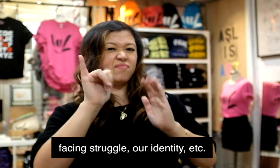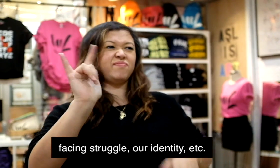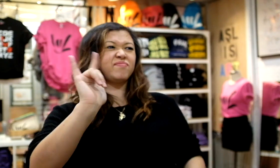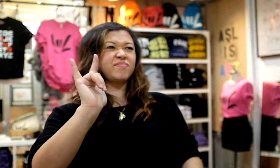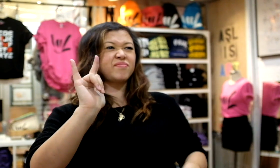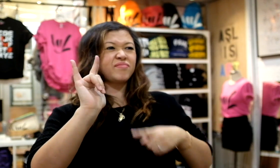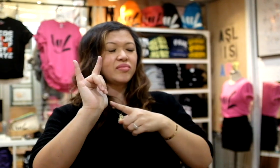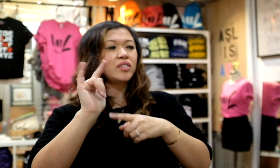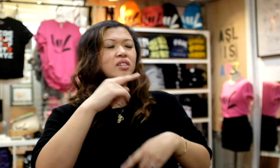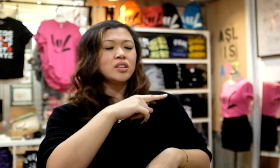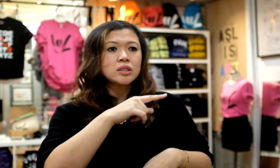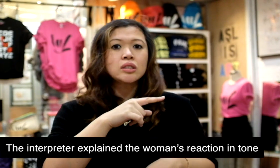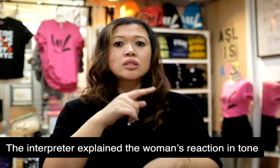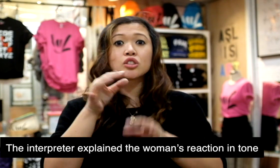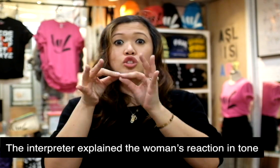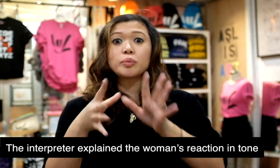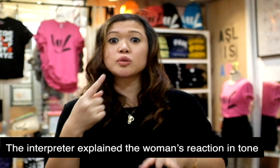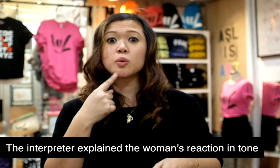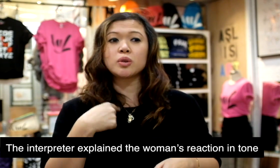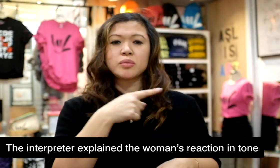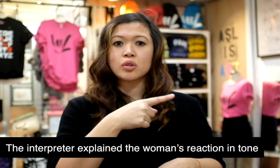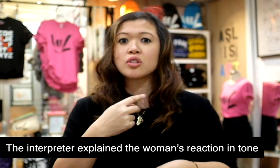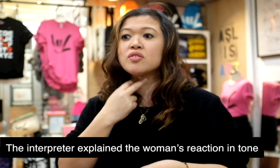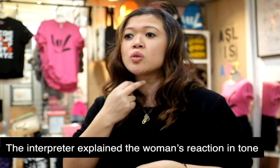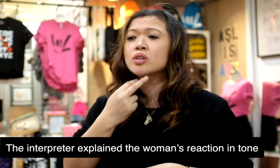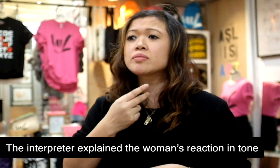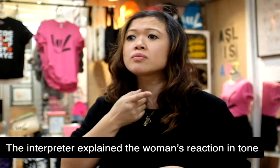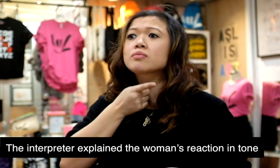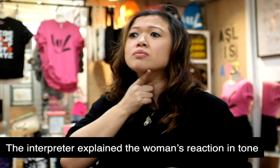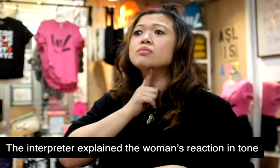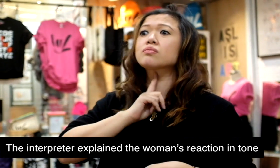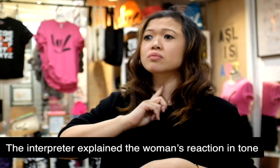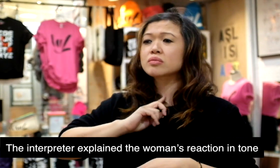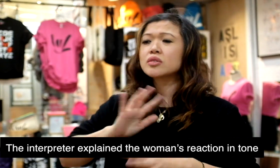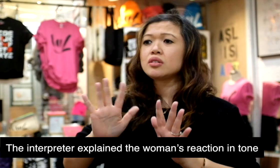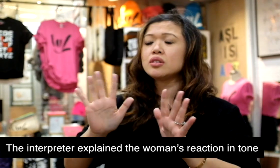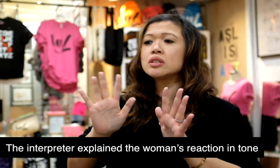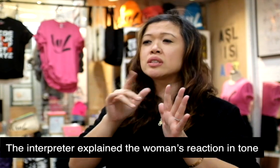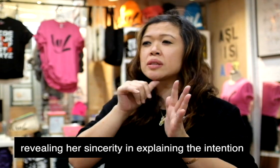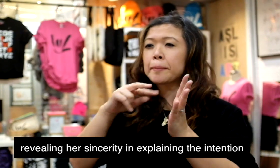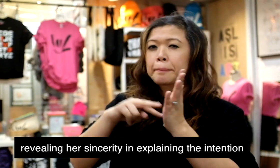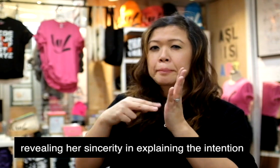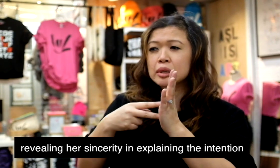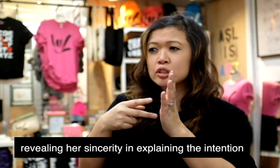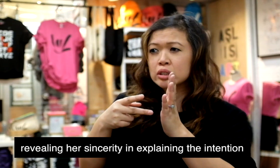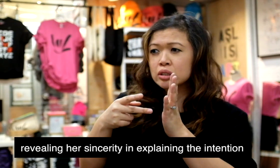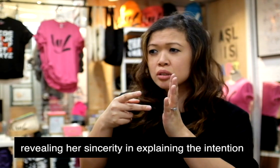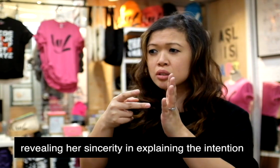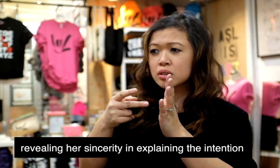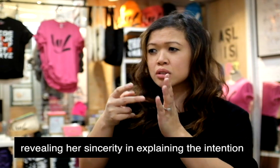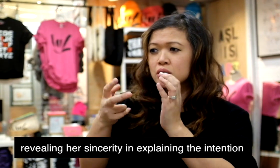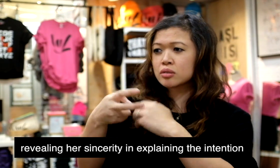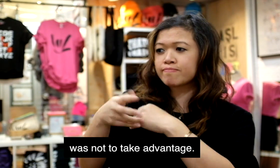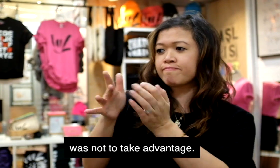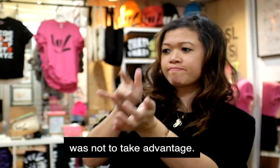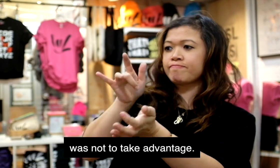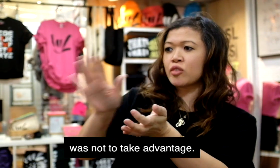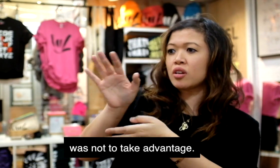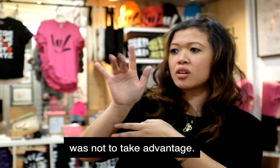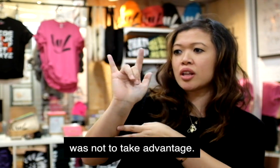I love you sign means. And my interpreter actually told me the person actually voiced kind of gulping, saying, "I really didn't mean to take